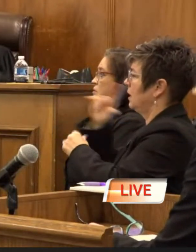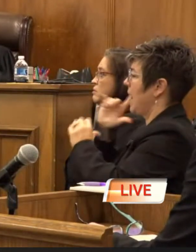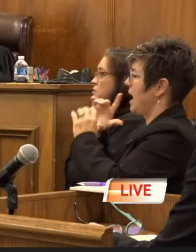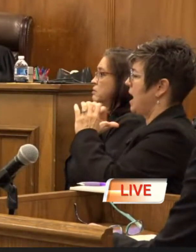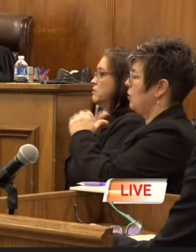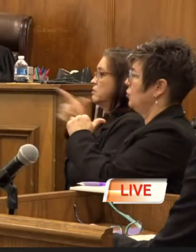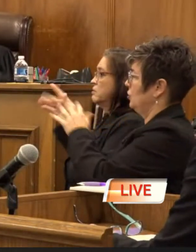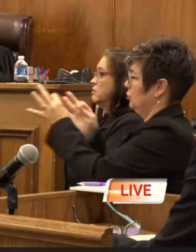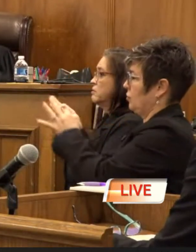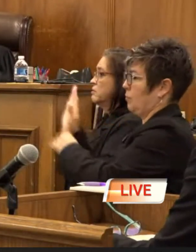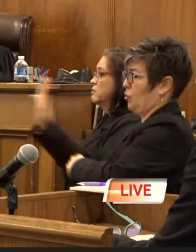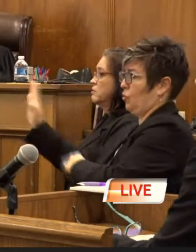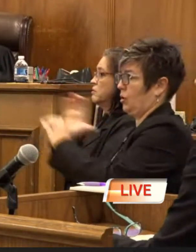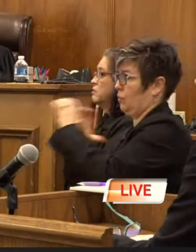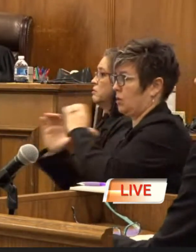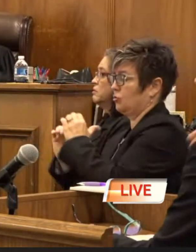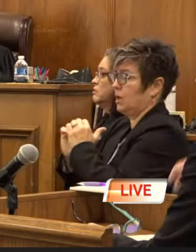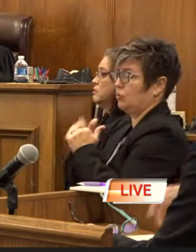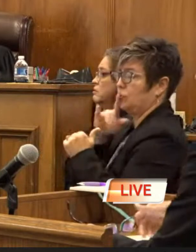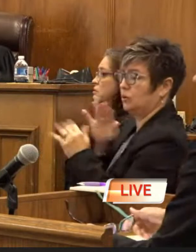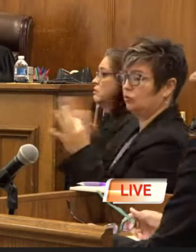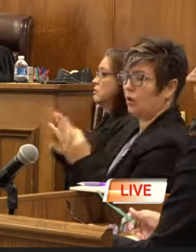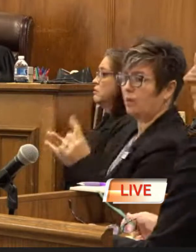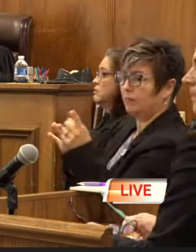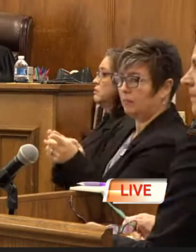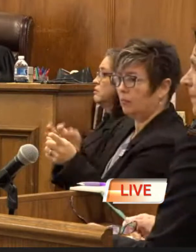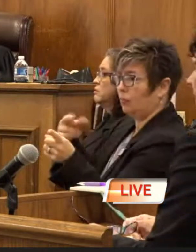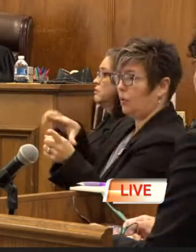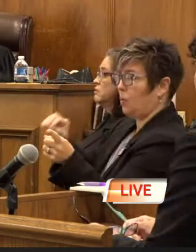she's describing Mr. Harris's communication.